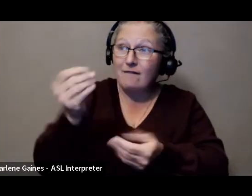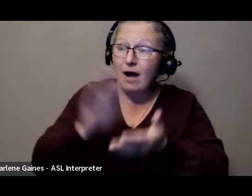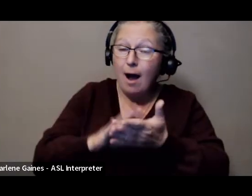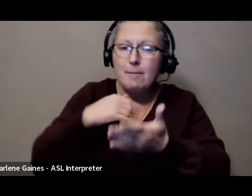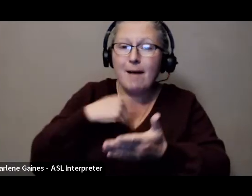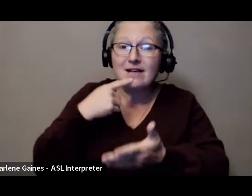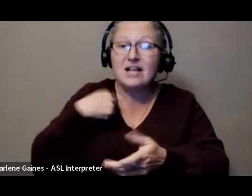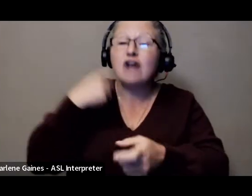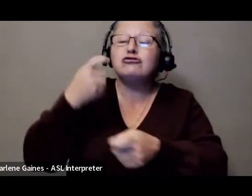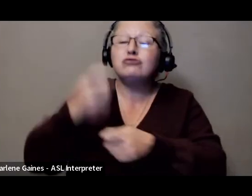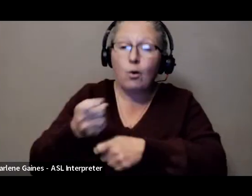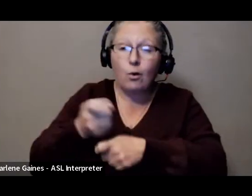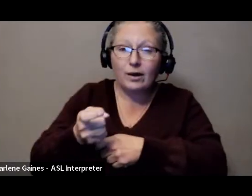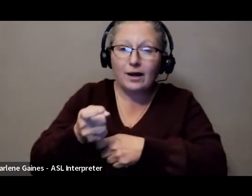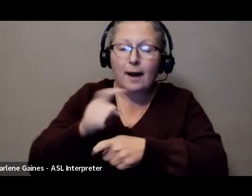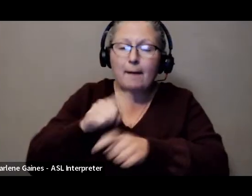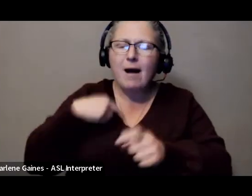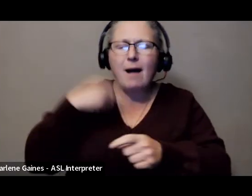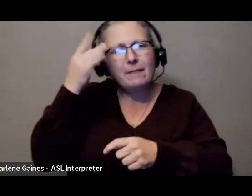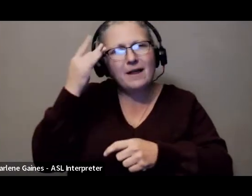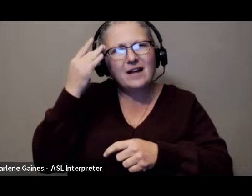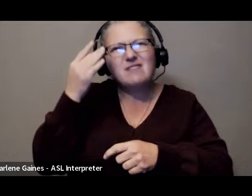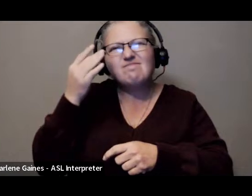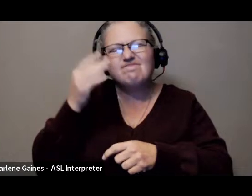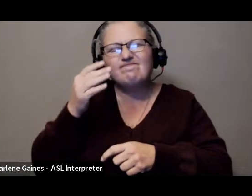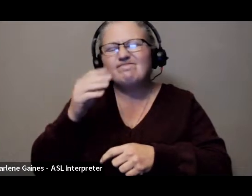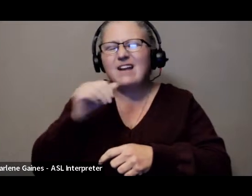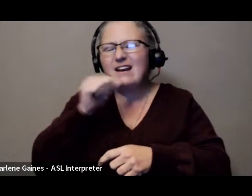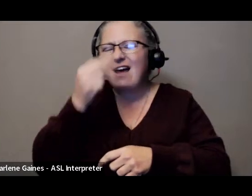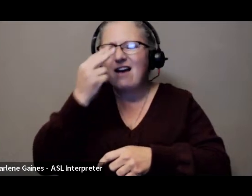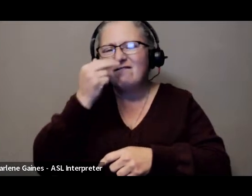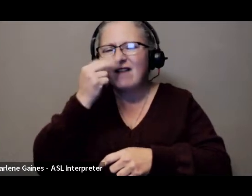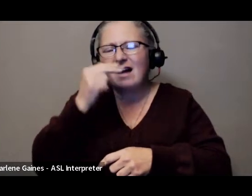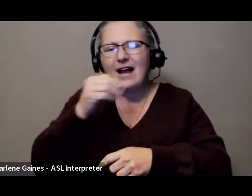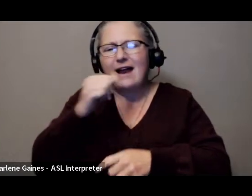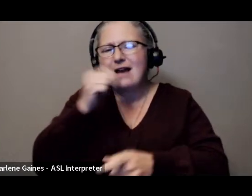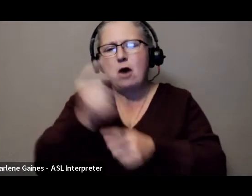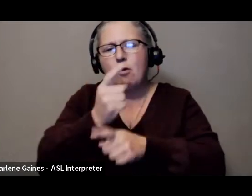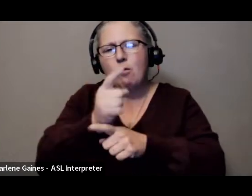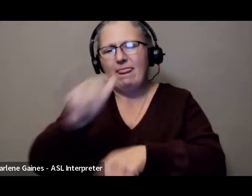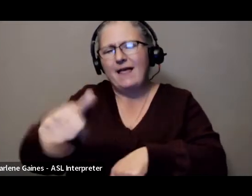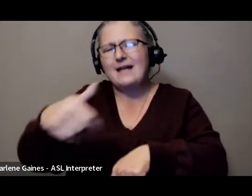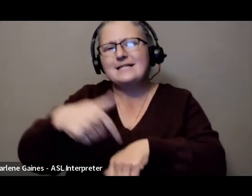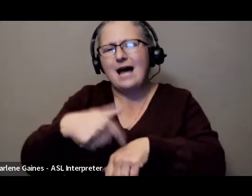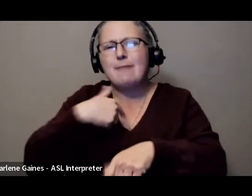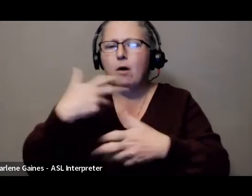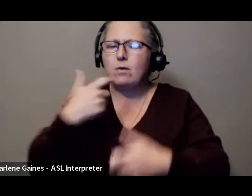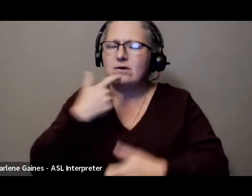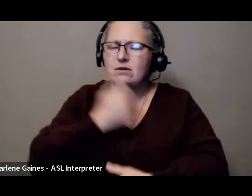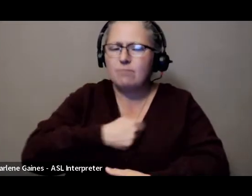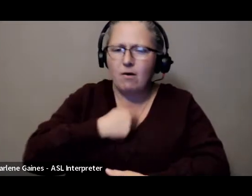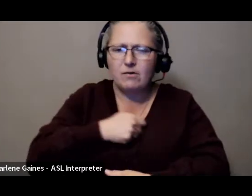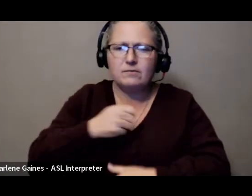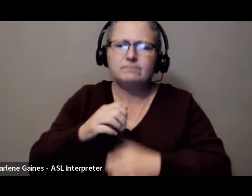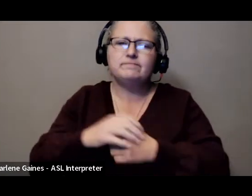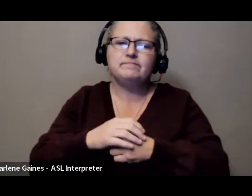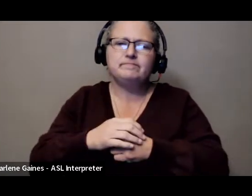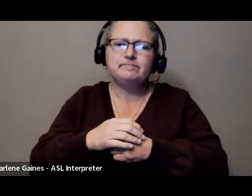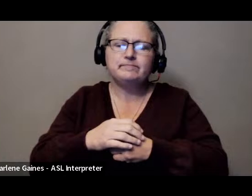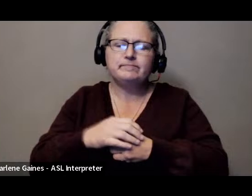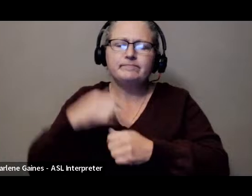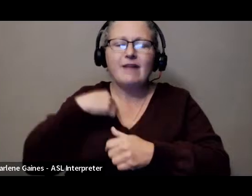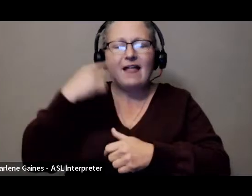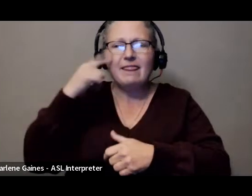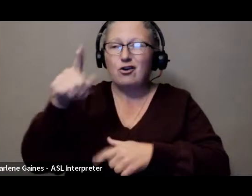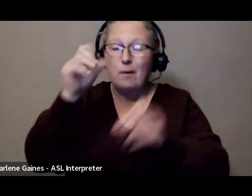I said that I was joking, but I'm thinking that it was clearly not a funny joke and not appropriate at the time, and I want to apologize. I